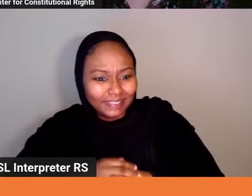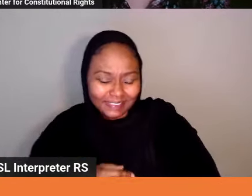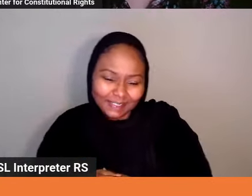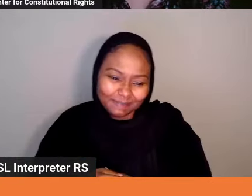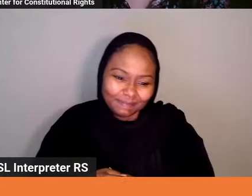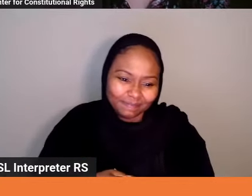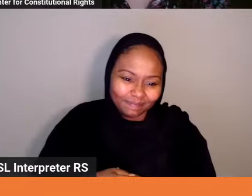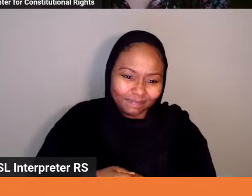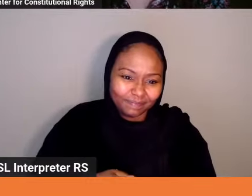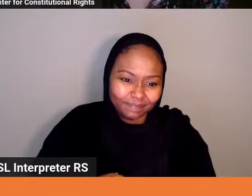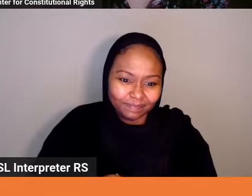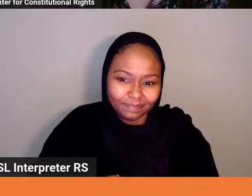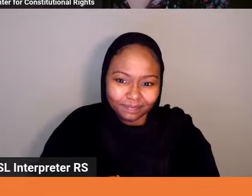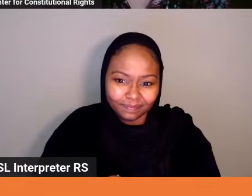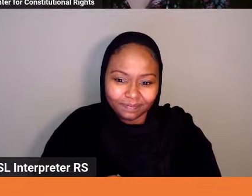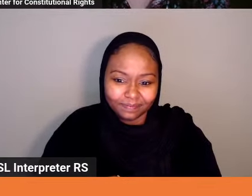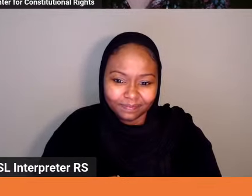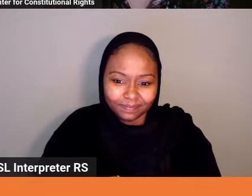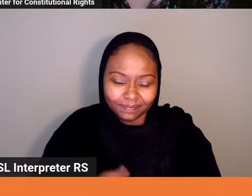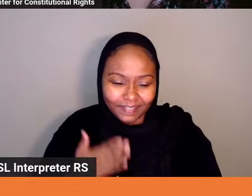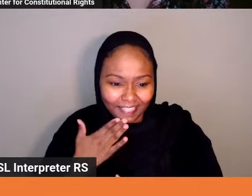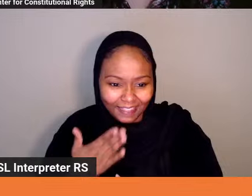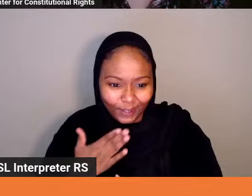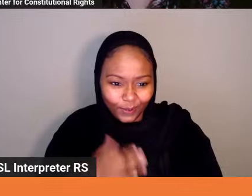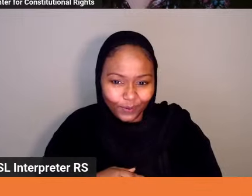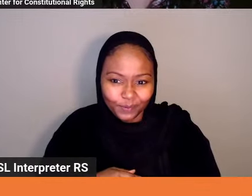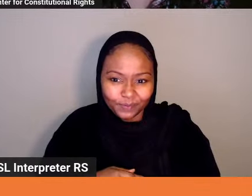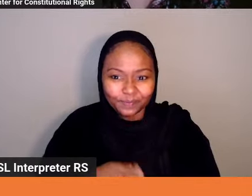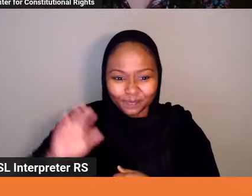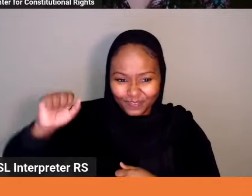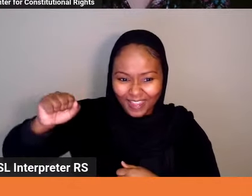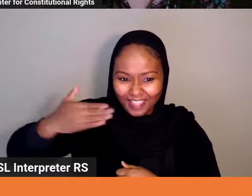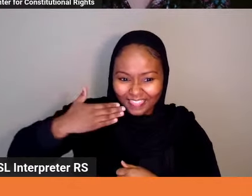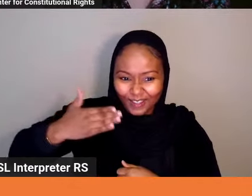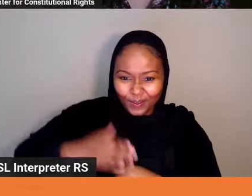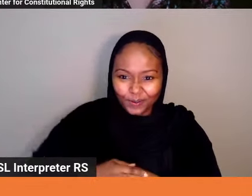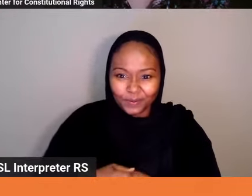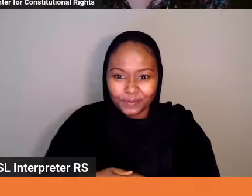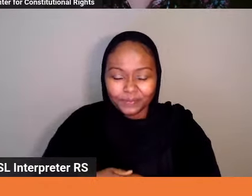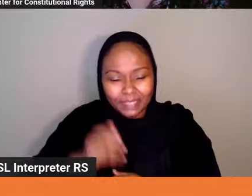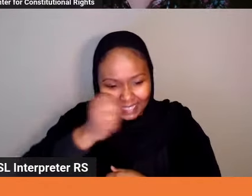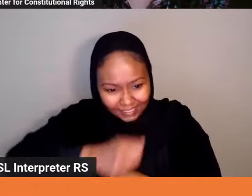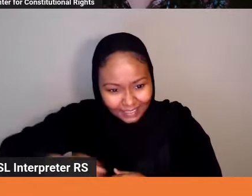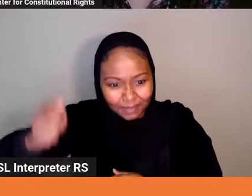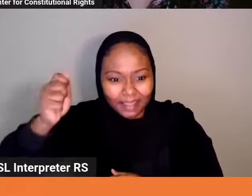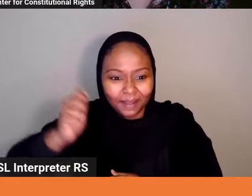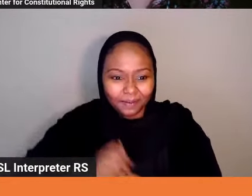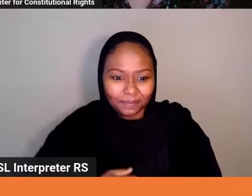Thank you. Yeah. Bye-bye. Assalamu alaikum.